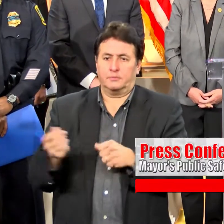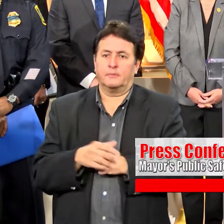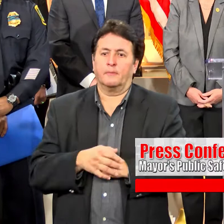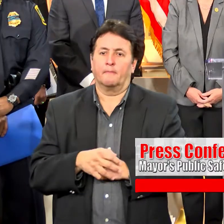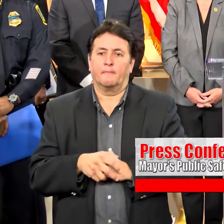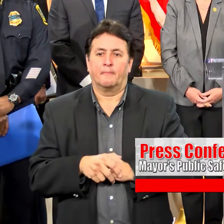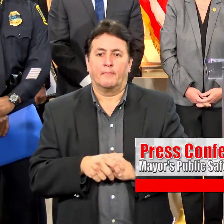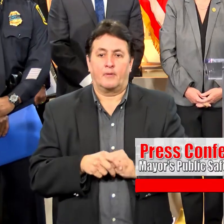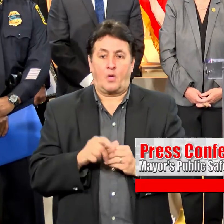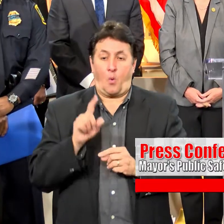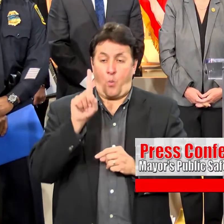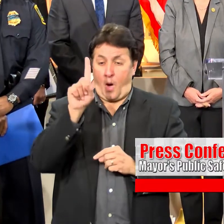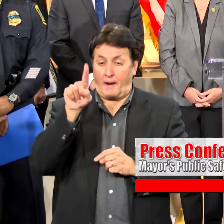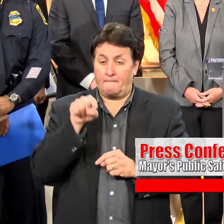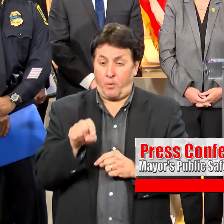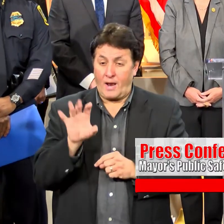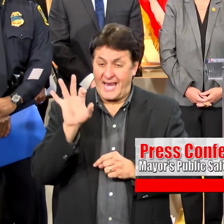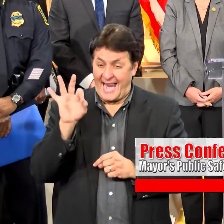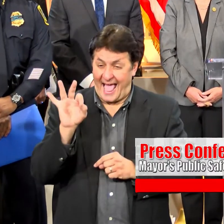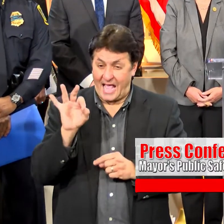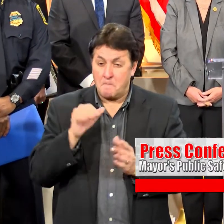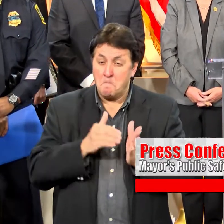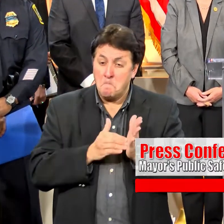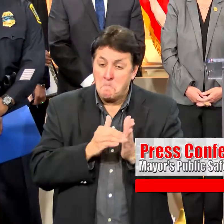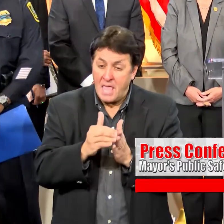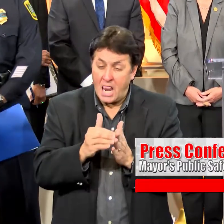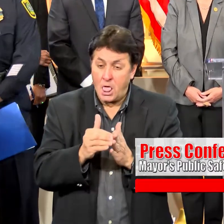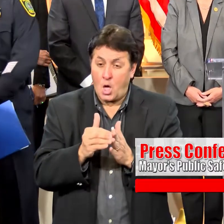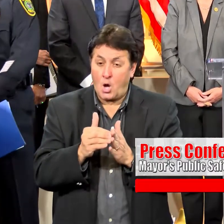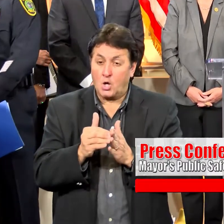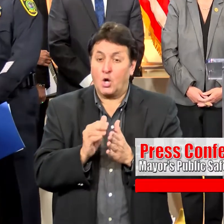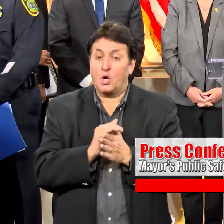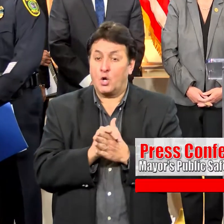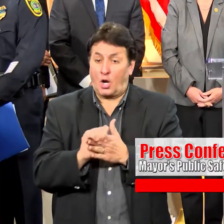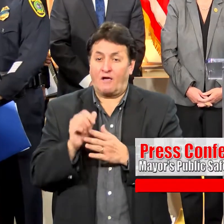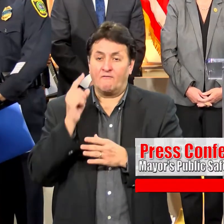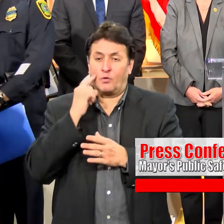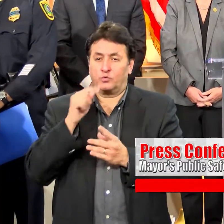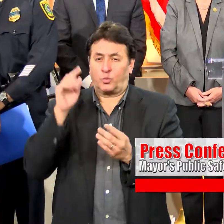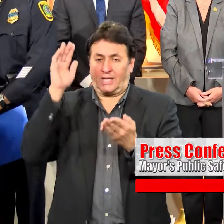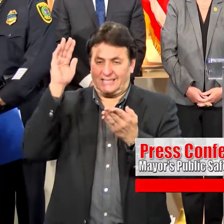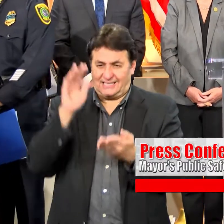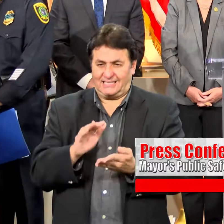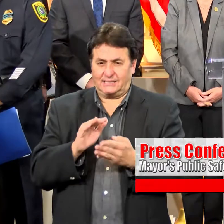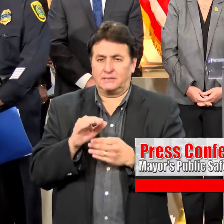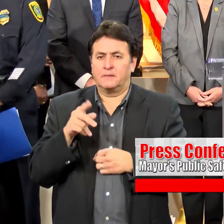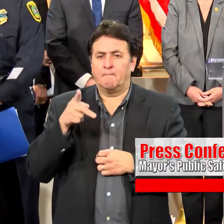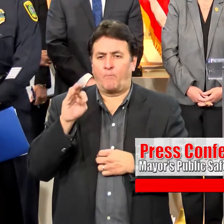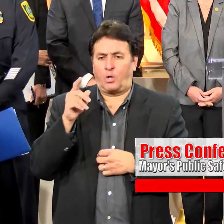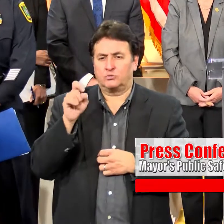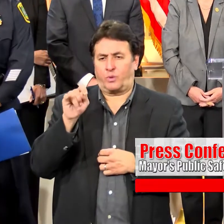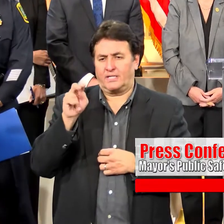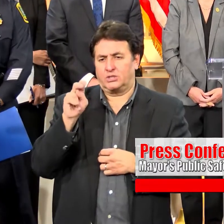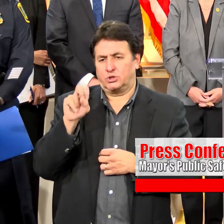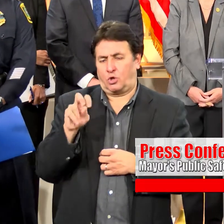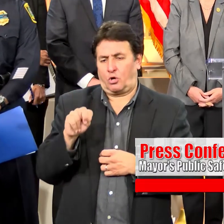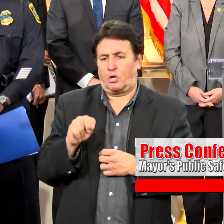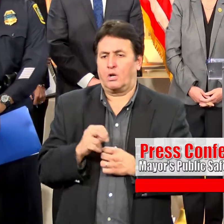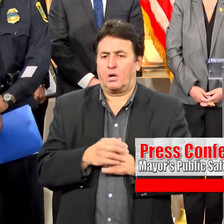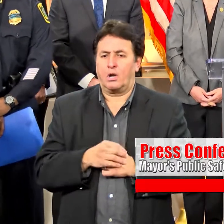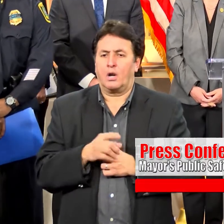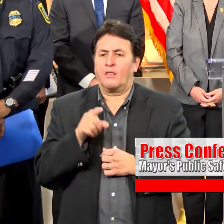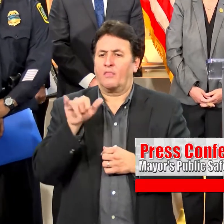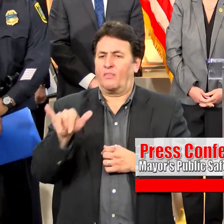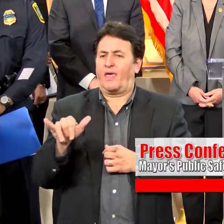to increase the number of park rangers by 15. They will work as partners with local law